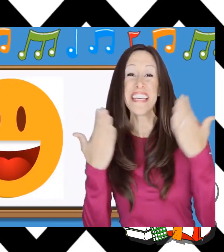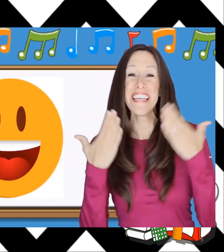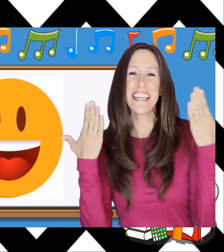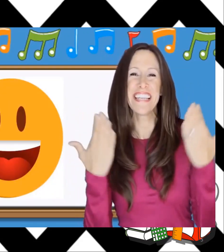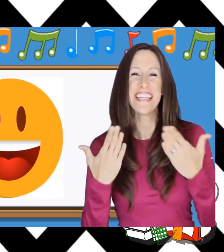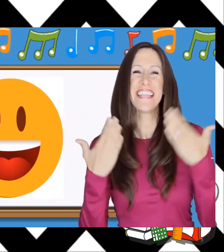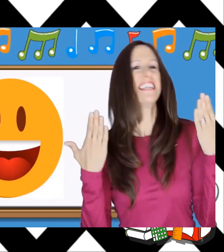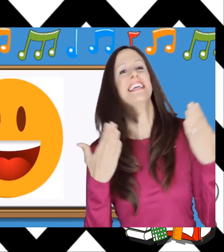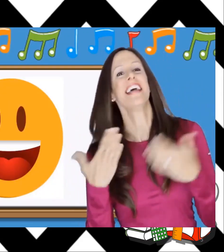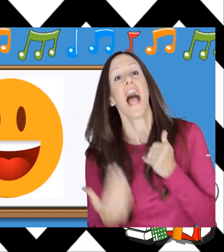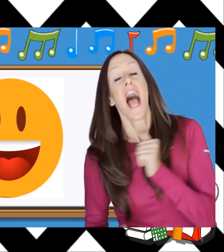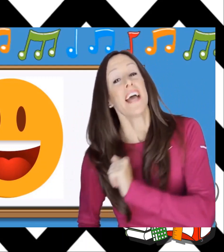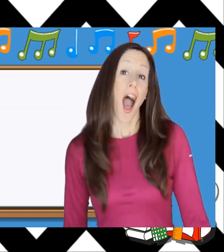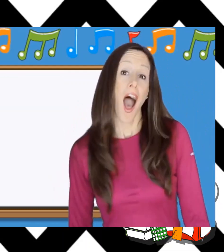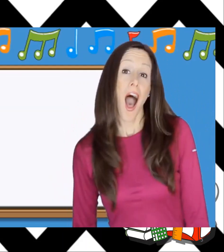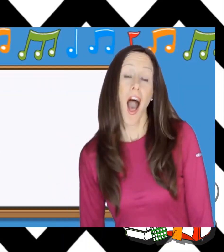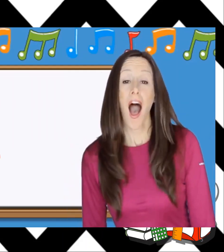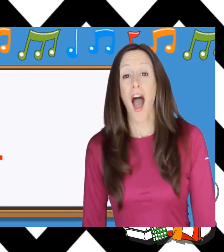happy.